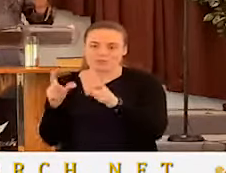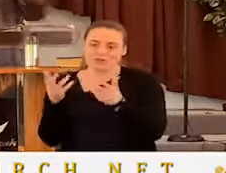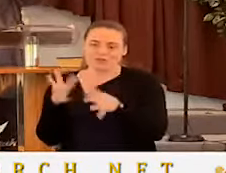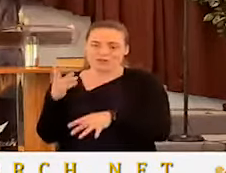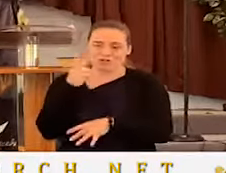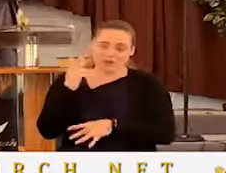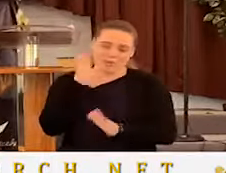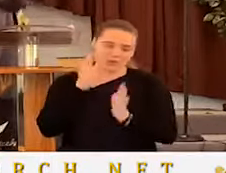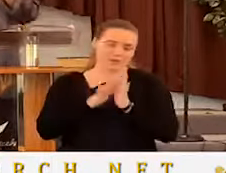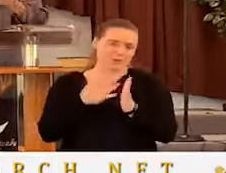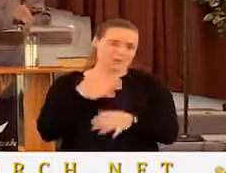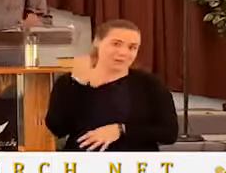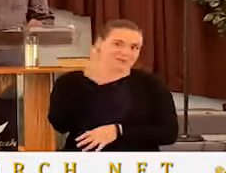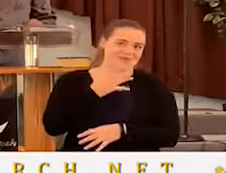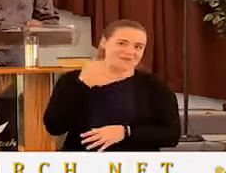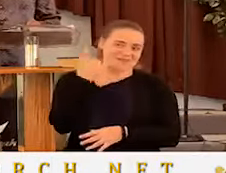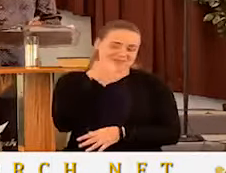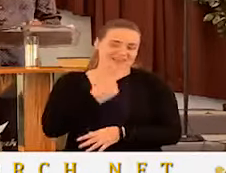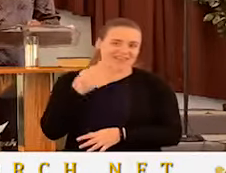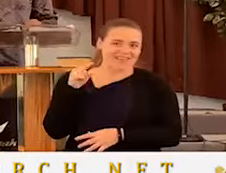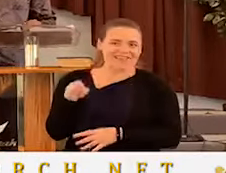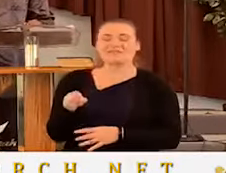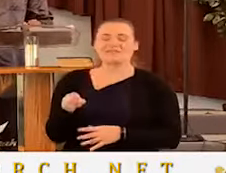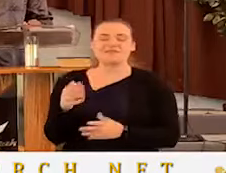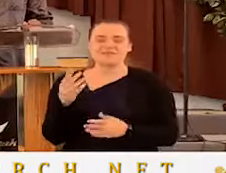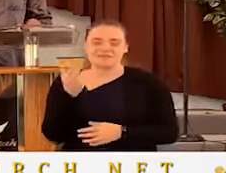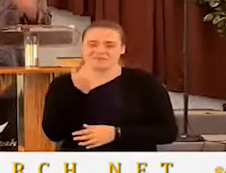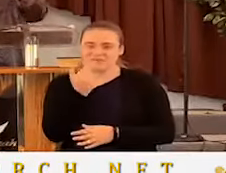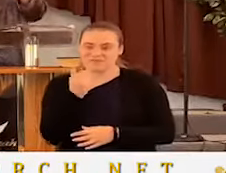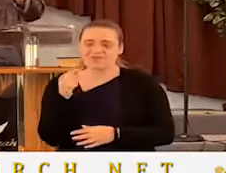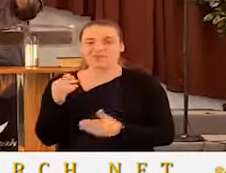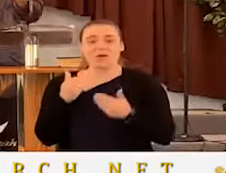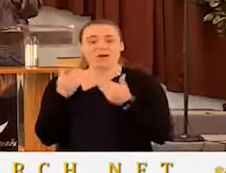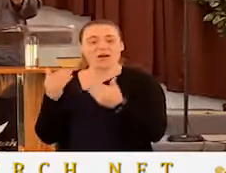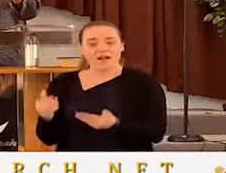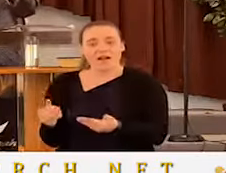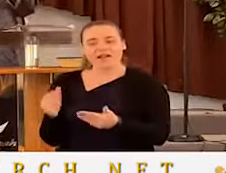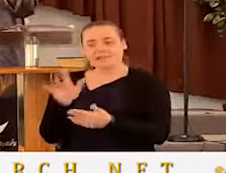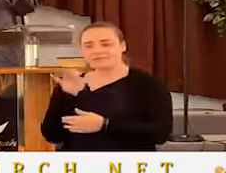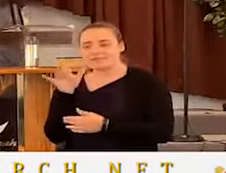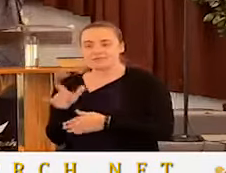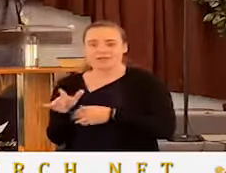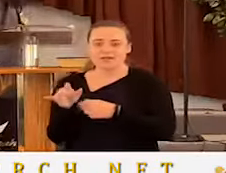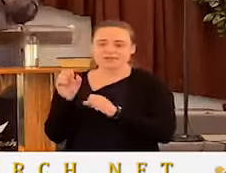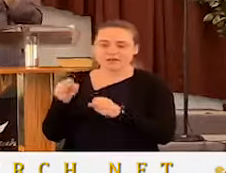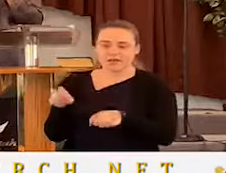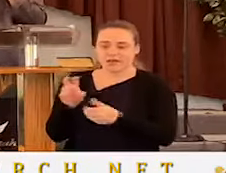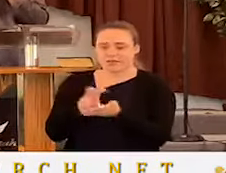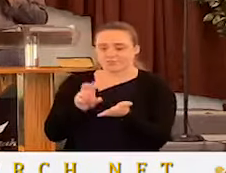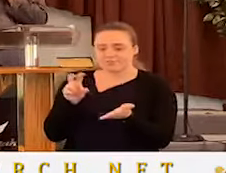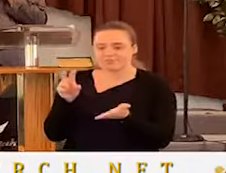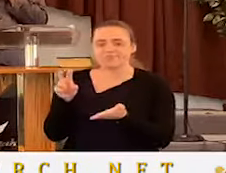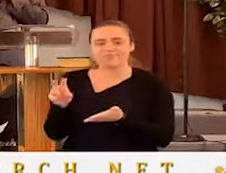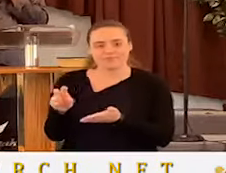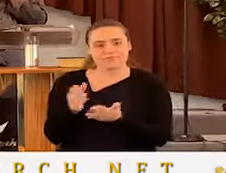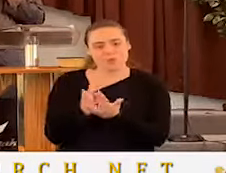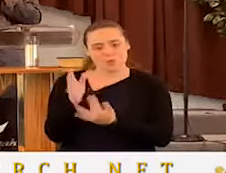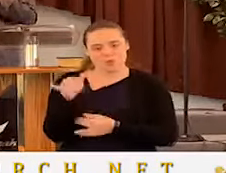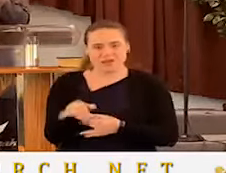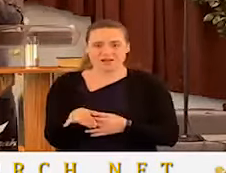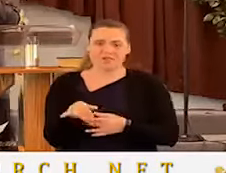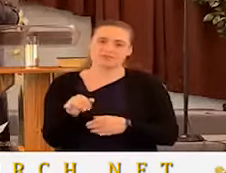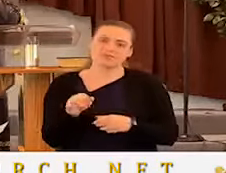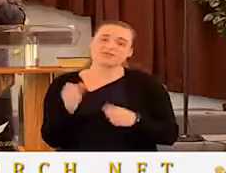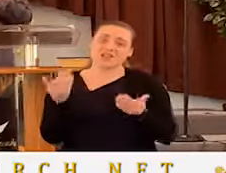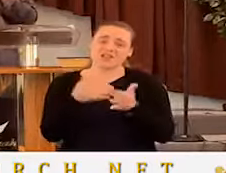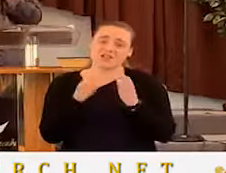crest in the background. I want you to give right now from Givelify. All these different means of giving, I need you so. Sold by faith.